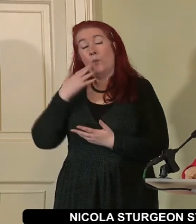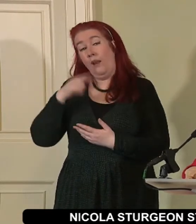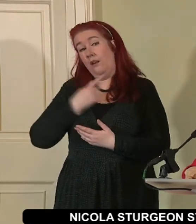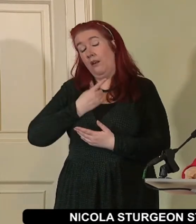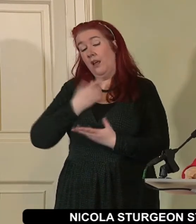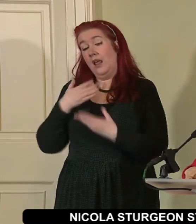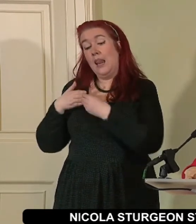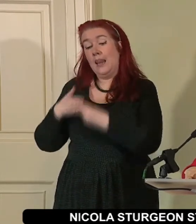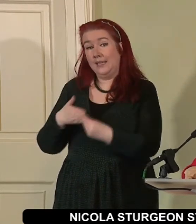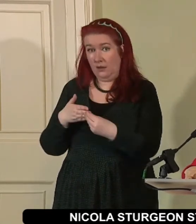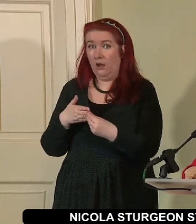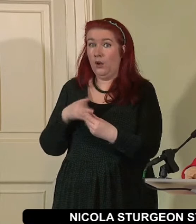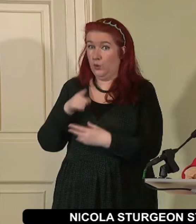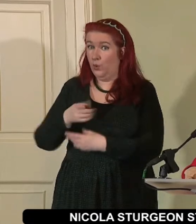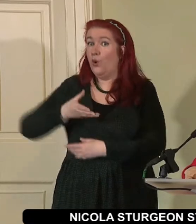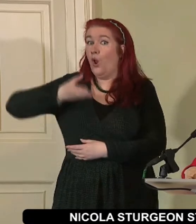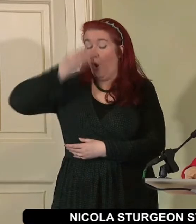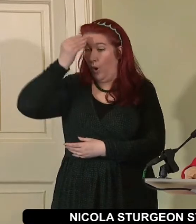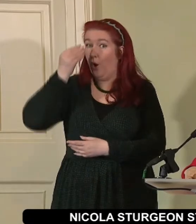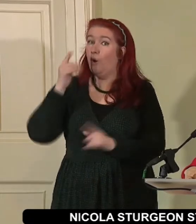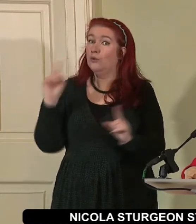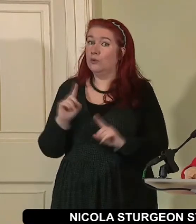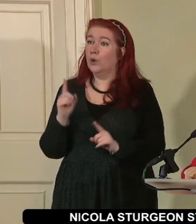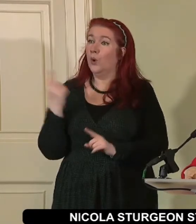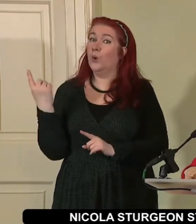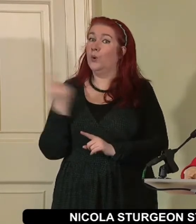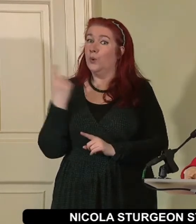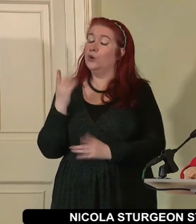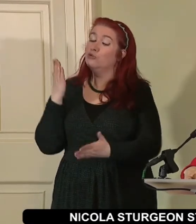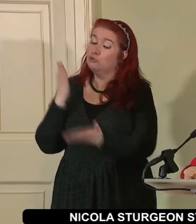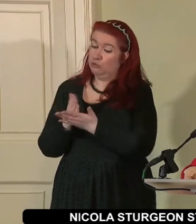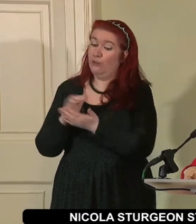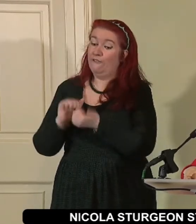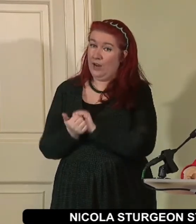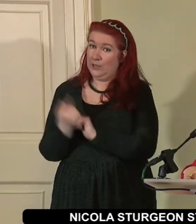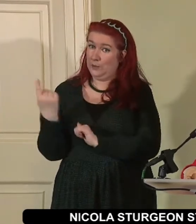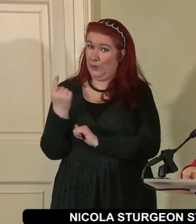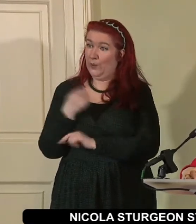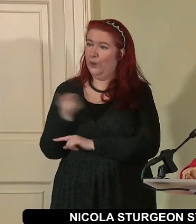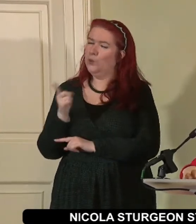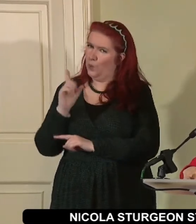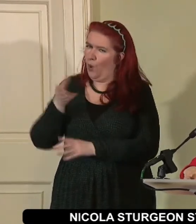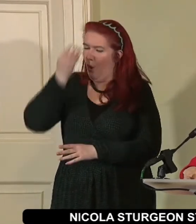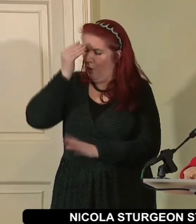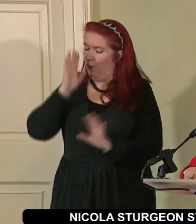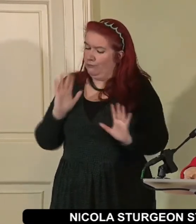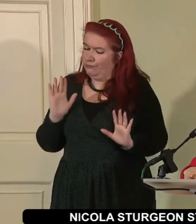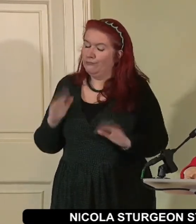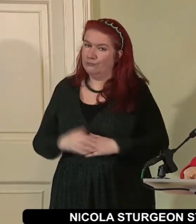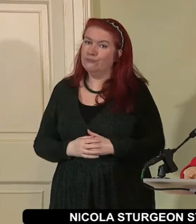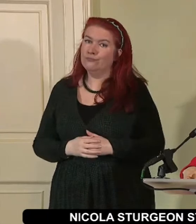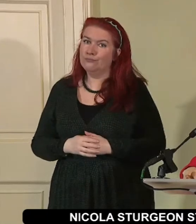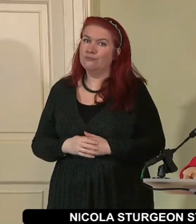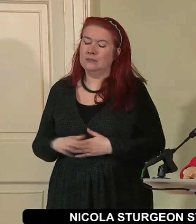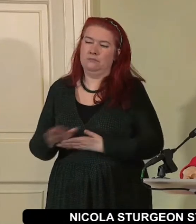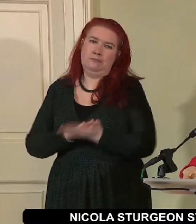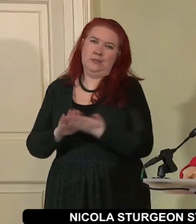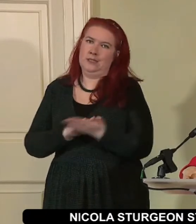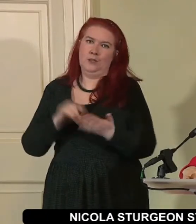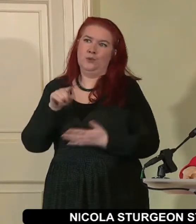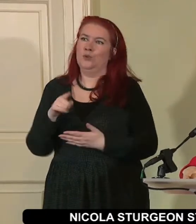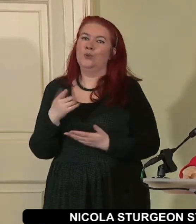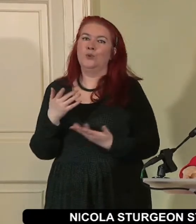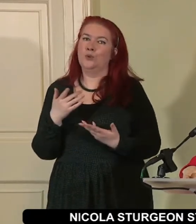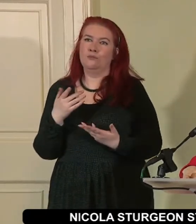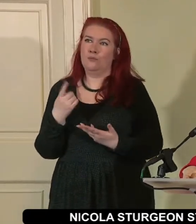leadership you really, really do learn is who your true friends are in life. And, you know, so if you're one of the